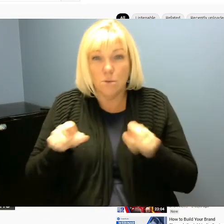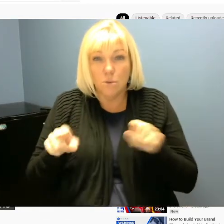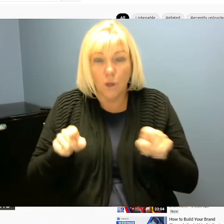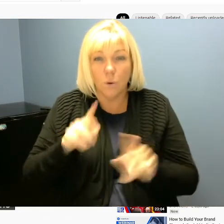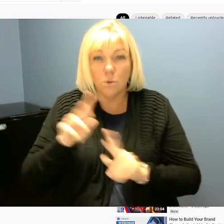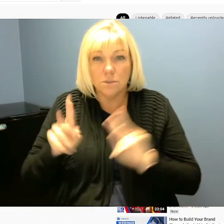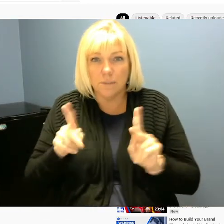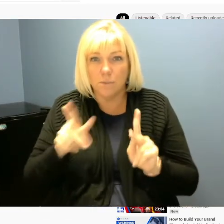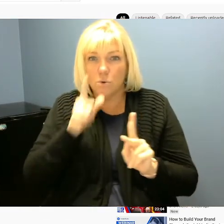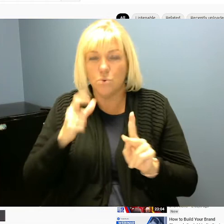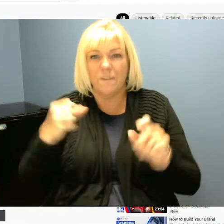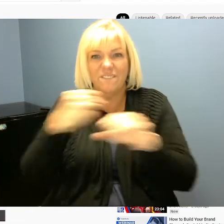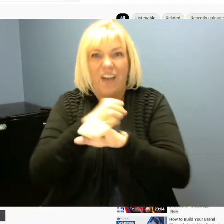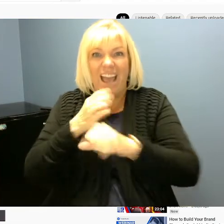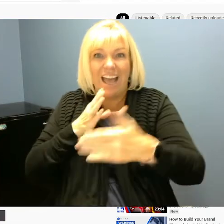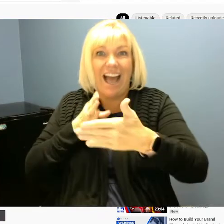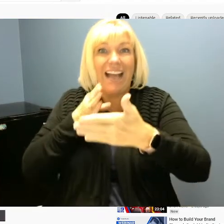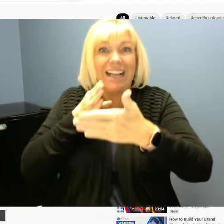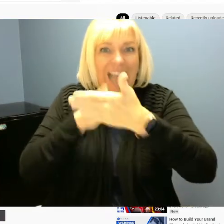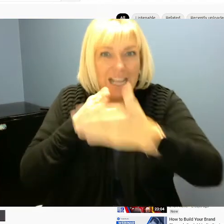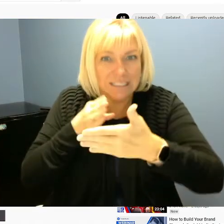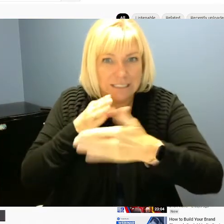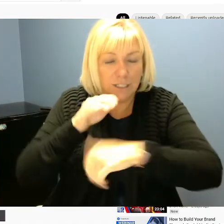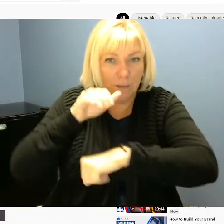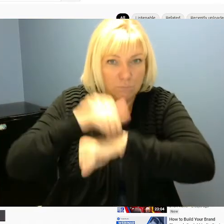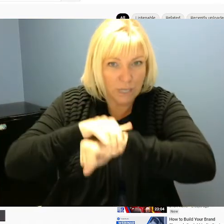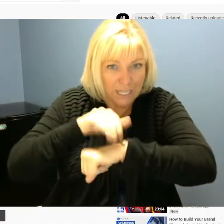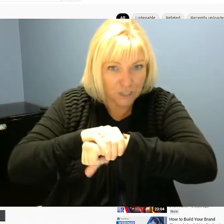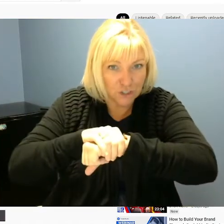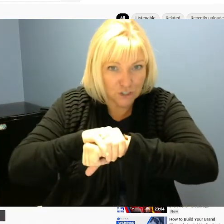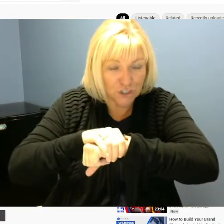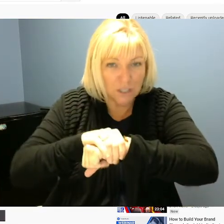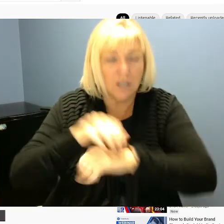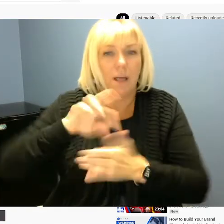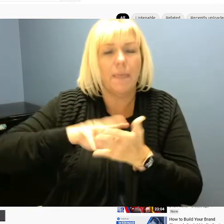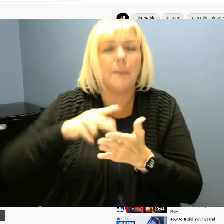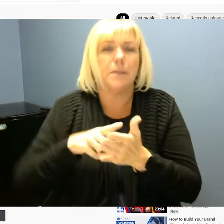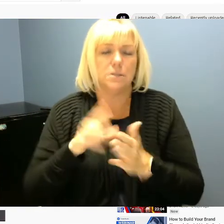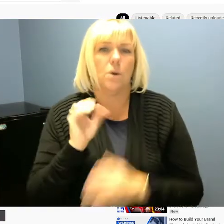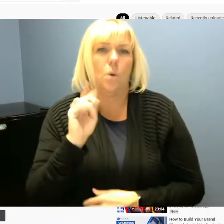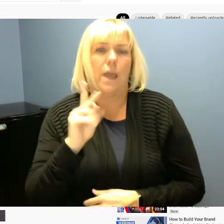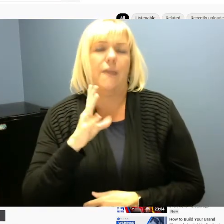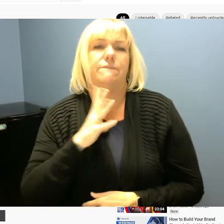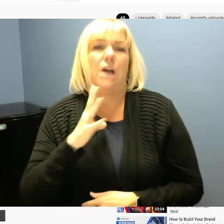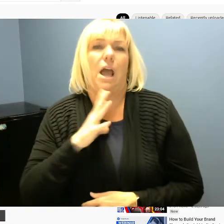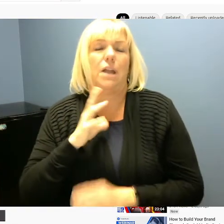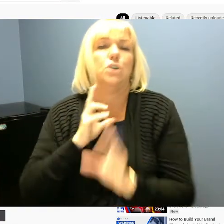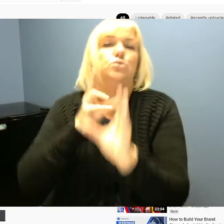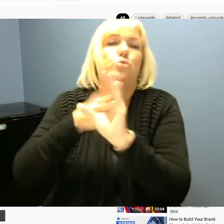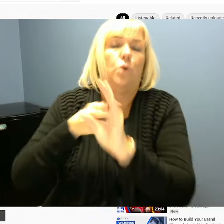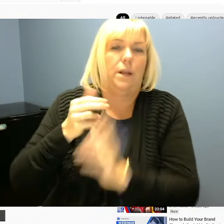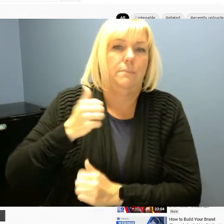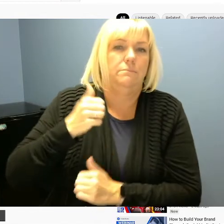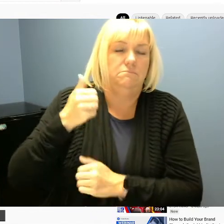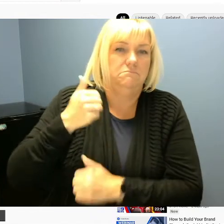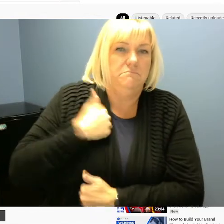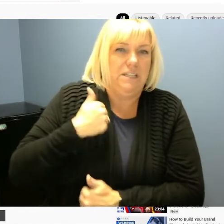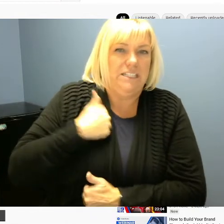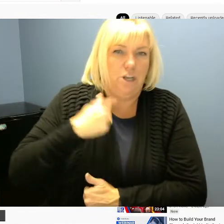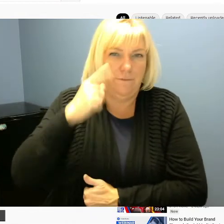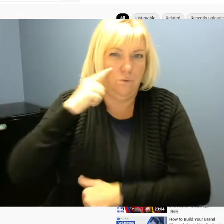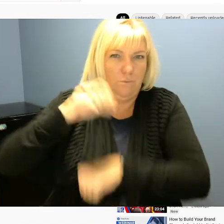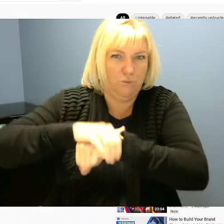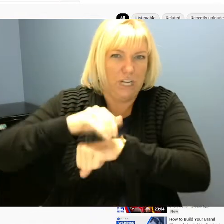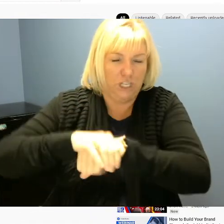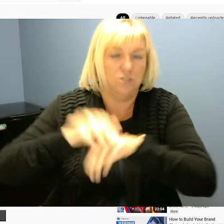against the British, a rebel, then you can join the British and you will get your freedom.